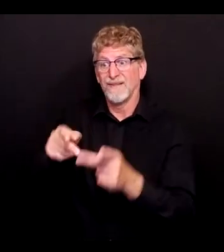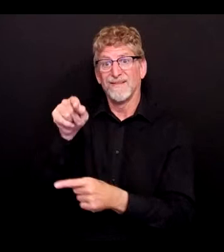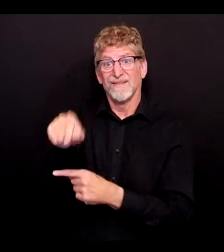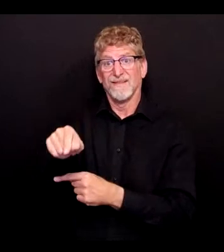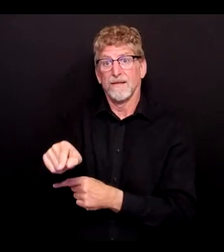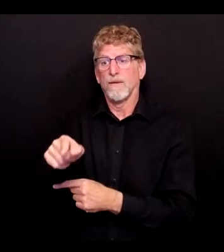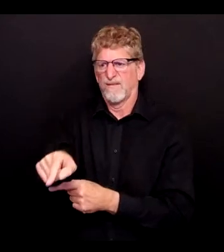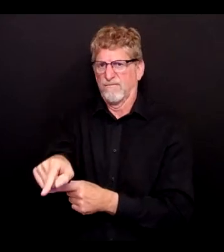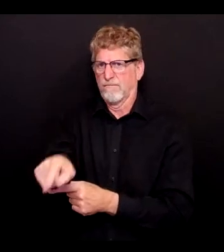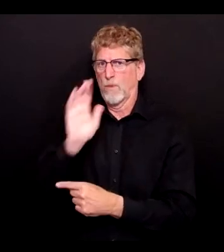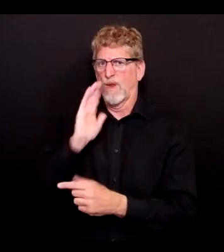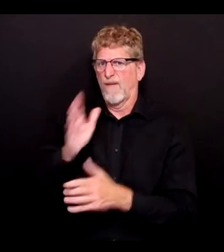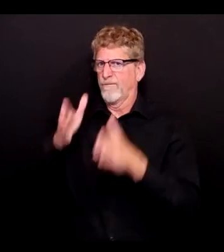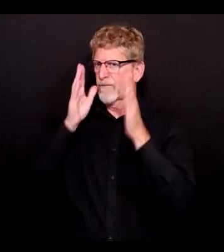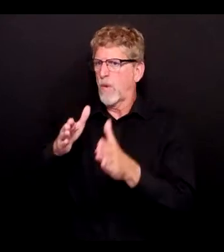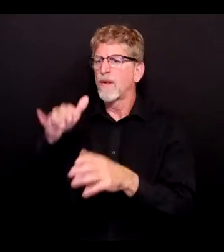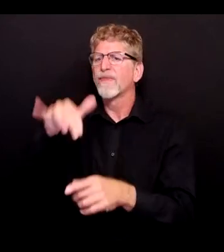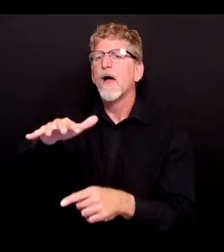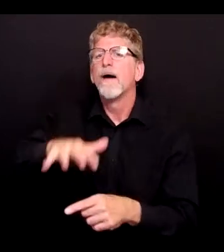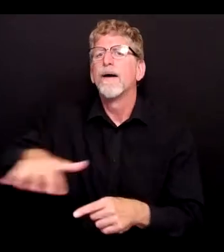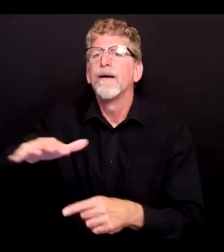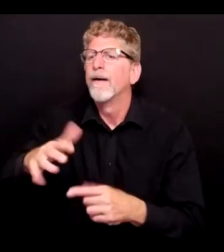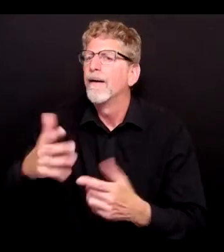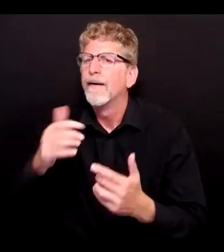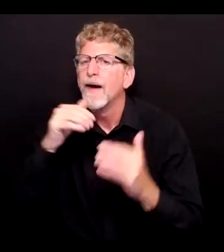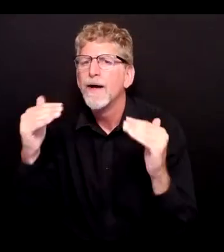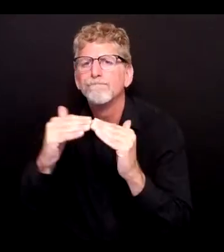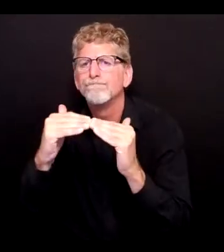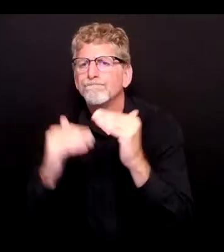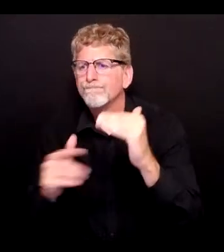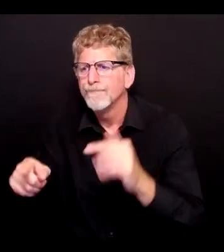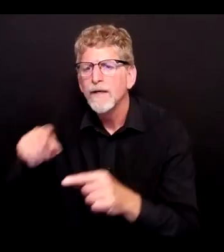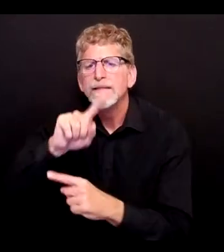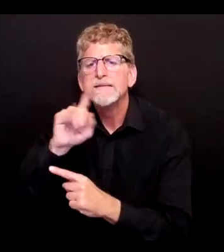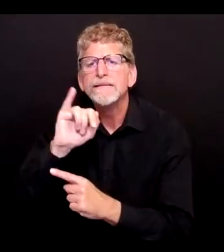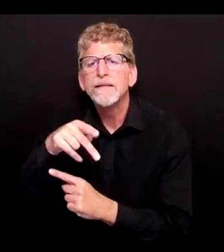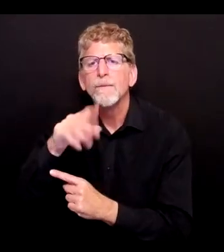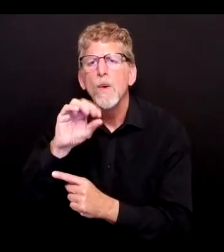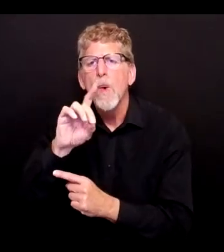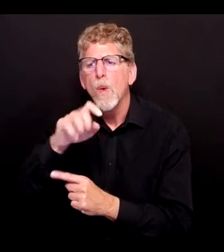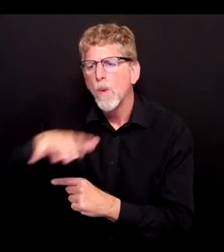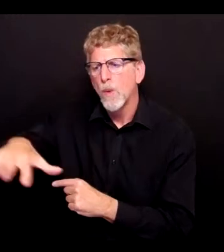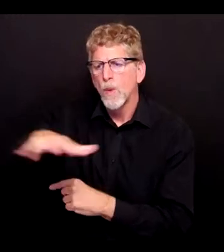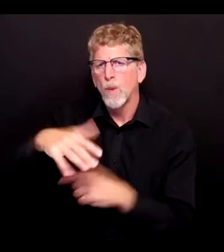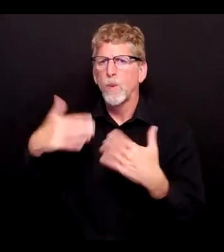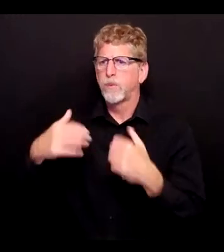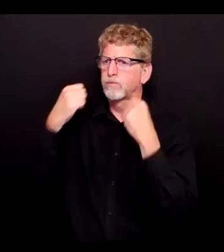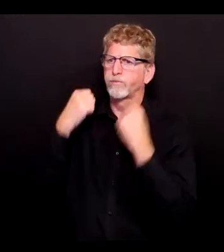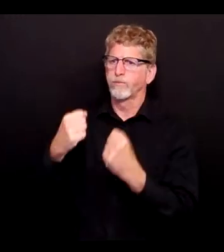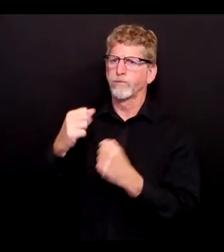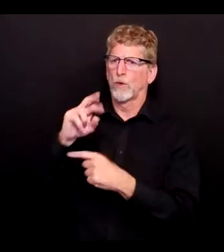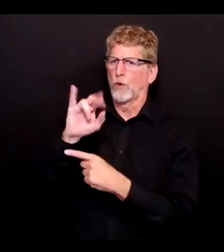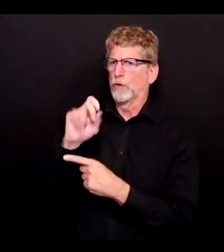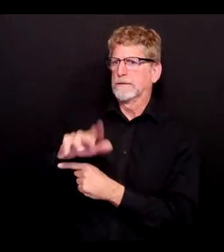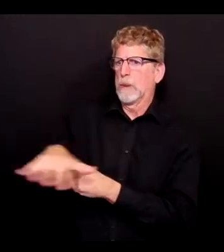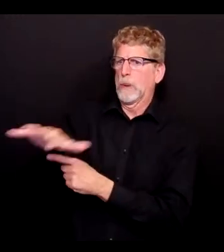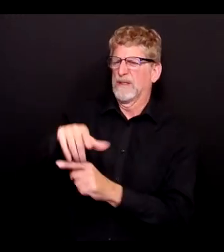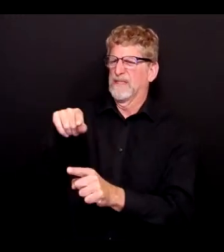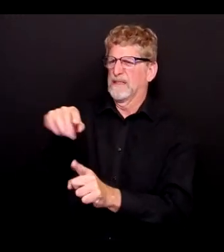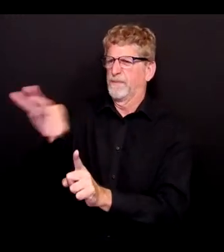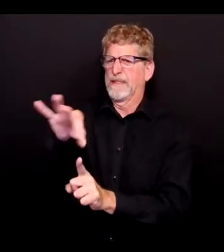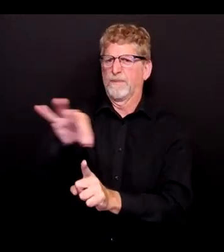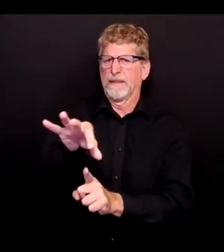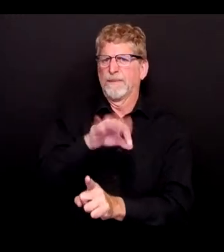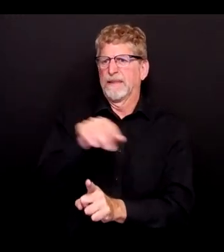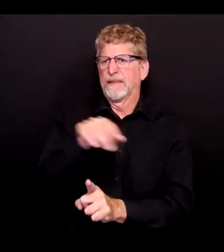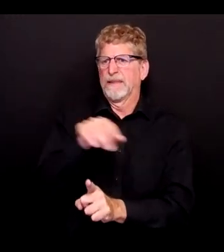zip codes in the metropolitan area that have the highest social vulnerability index. So that's a very direct equity